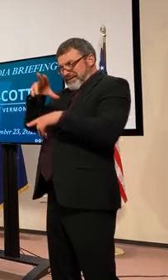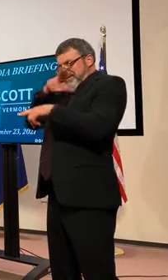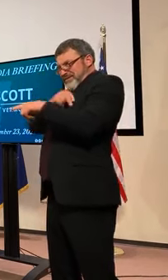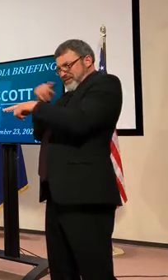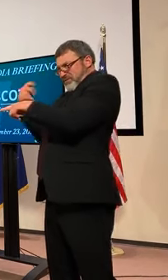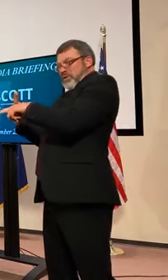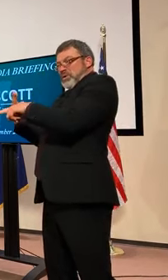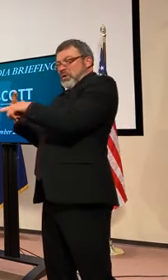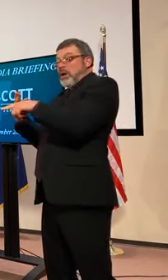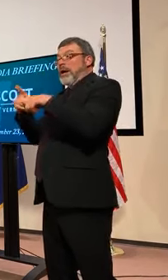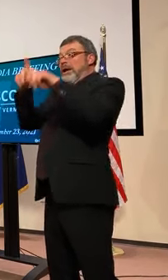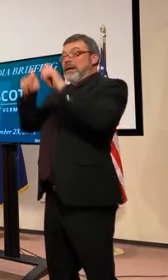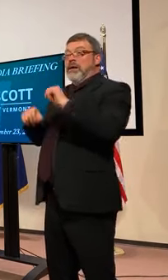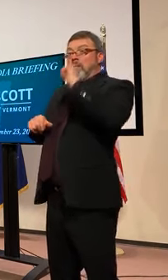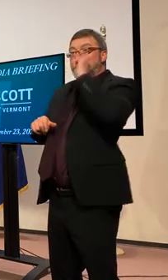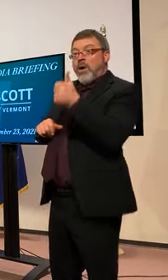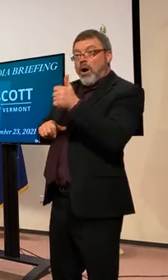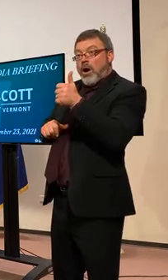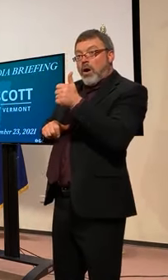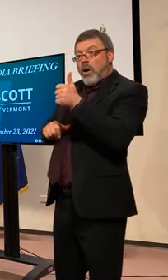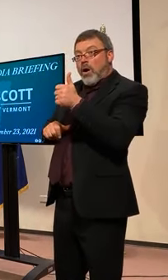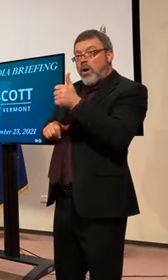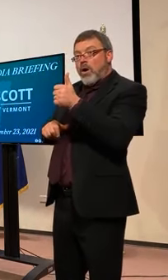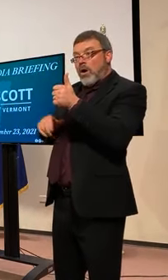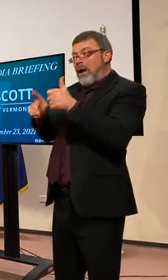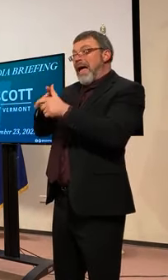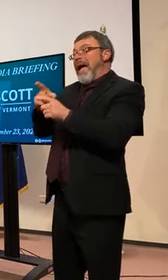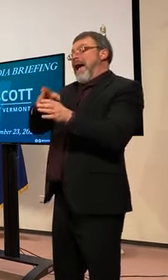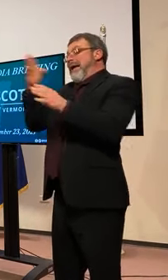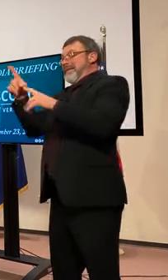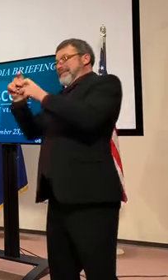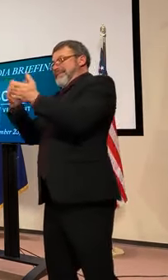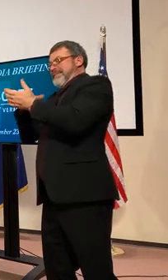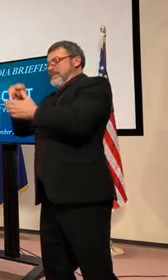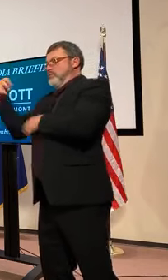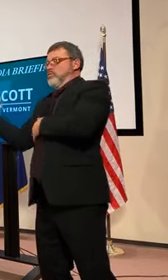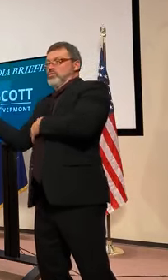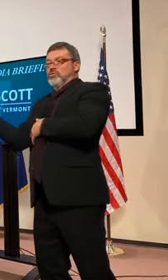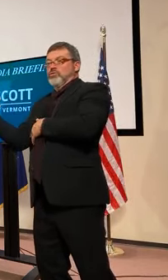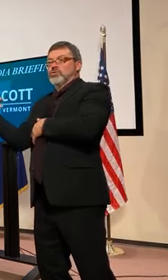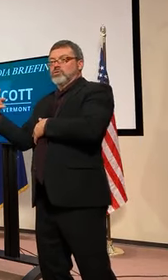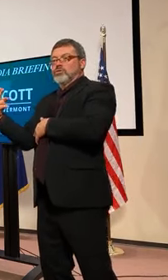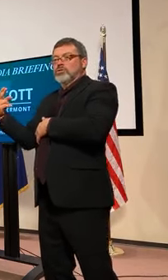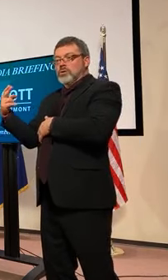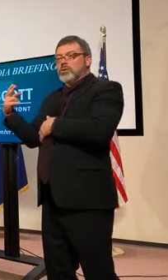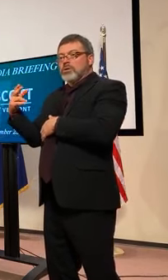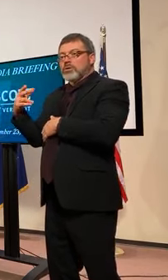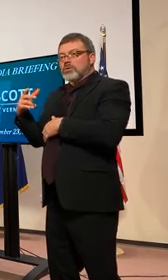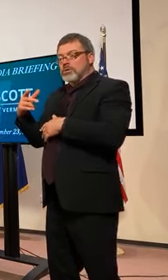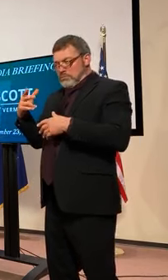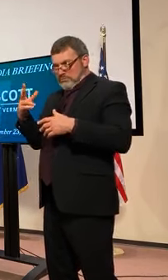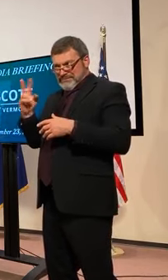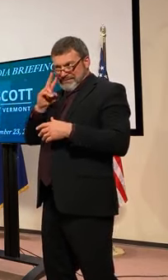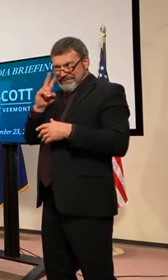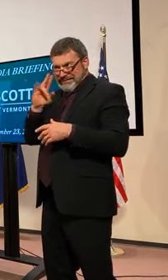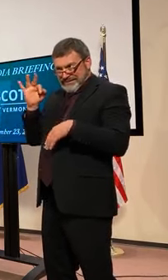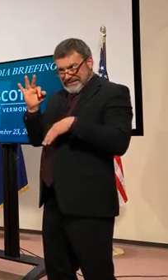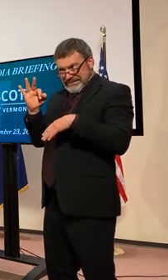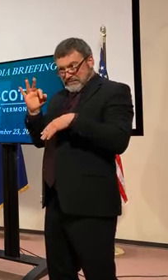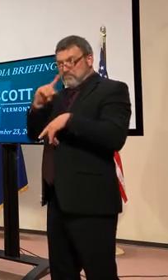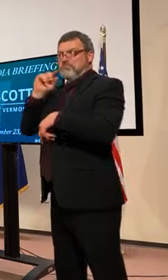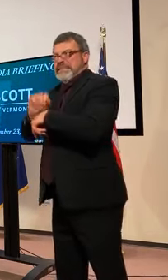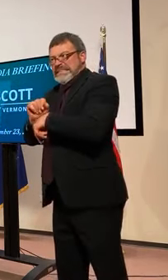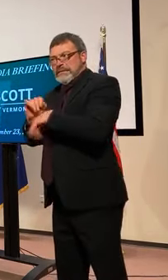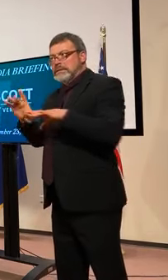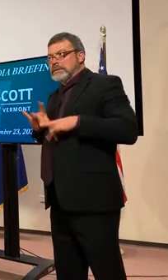do the second one on the holiday. That will increase the sensitivity and give you greater reassurance if it's truly negative